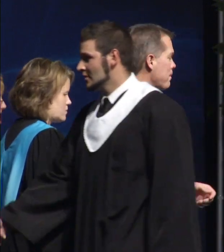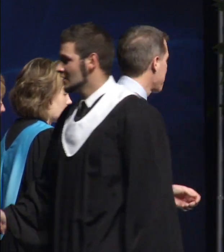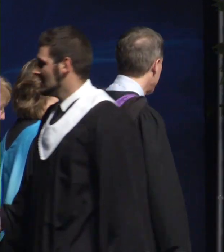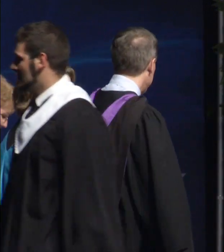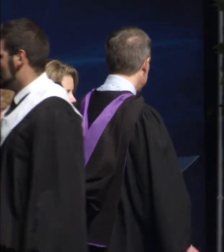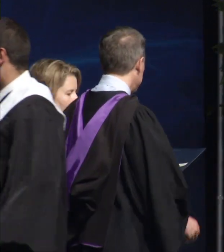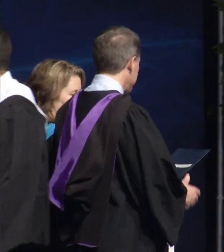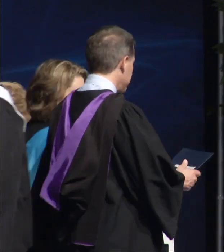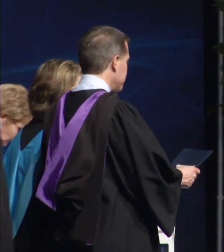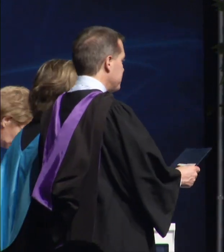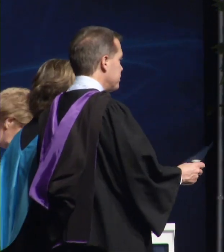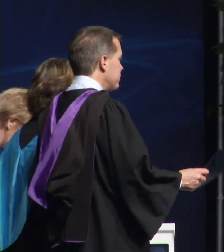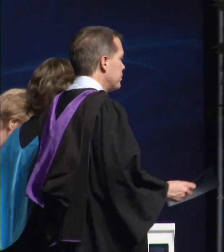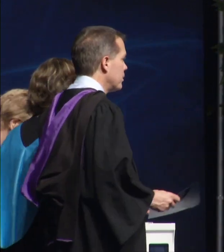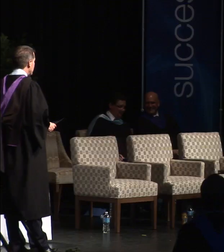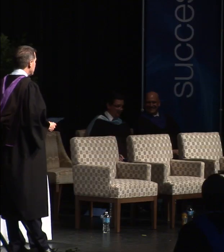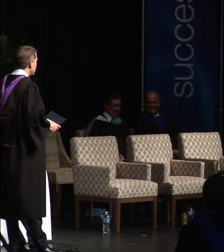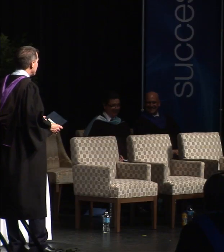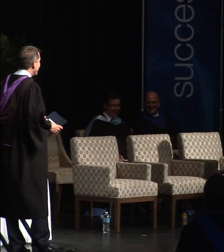Greg Joseph Snook.